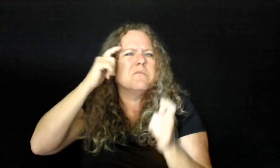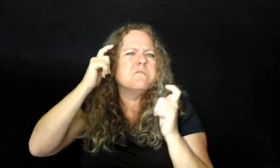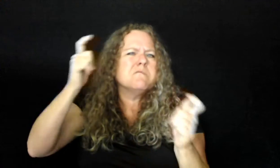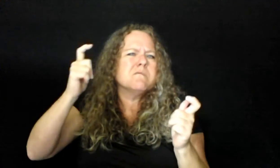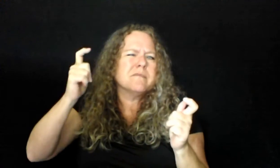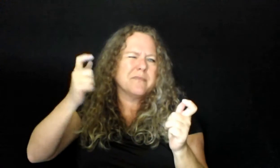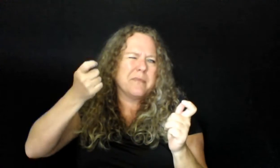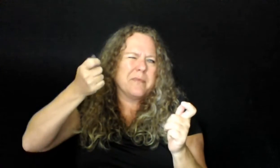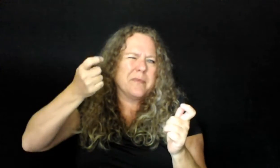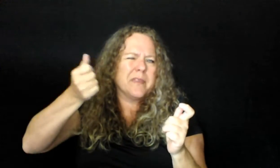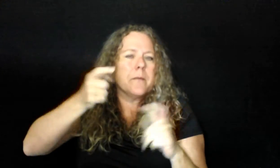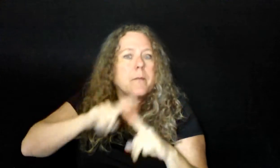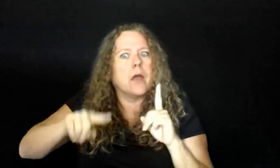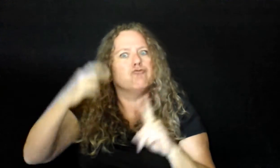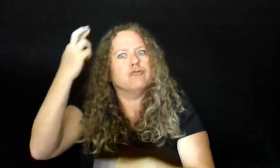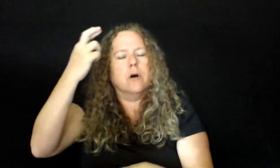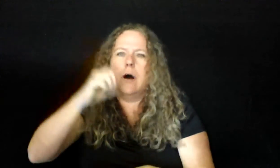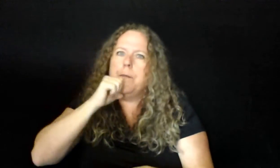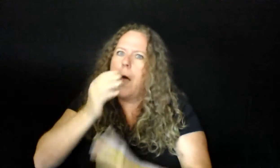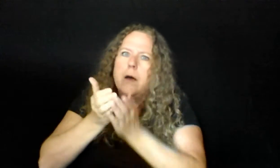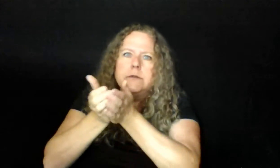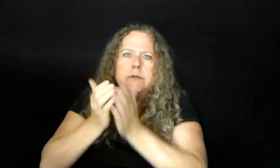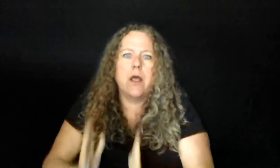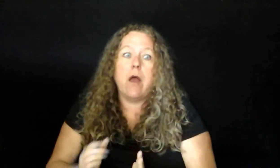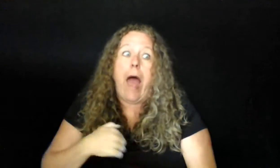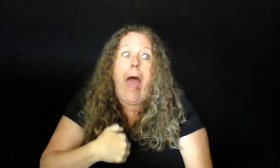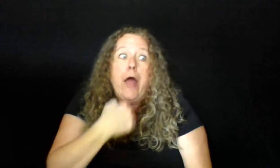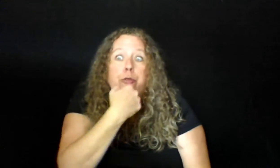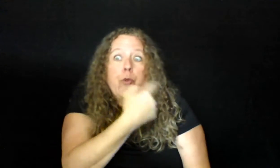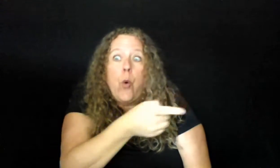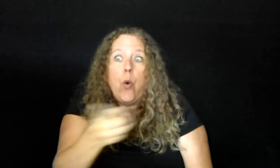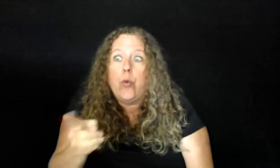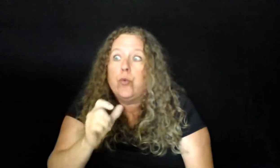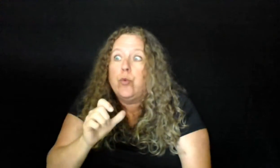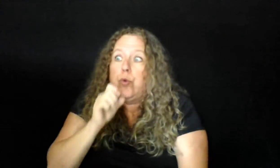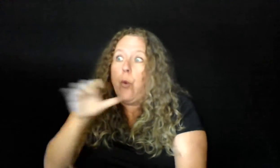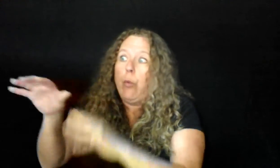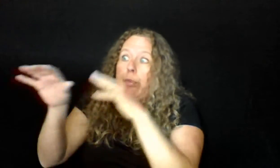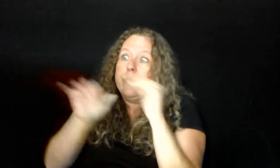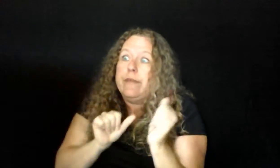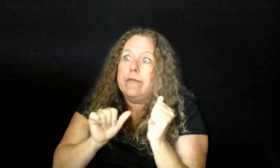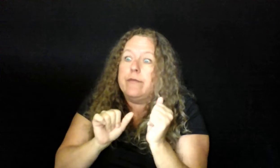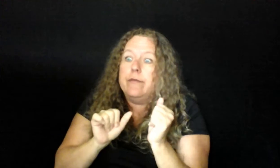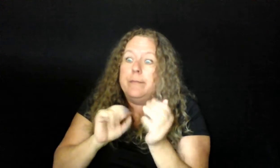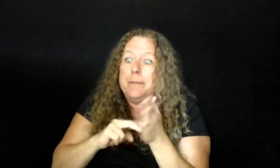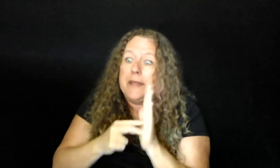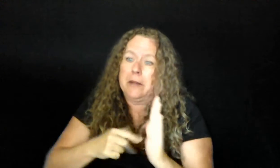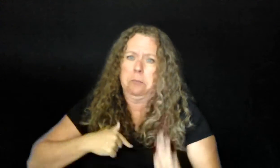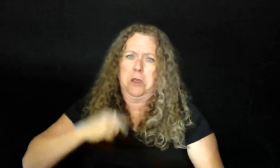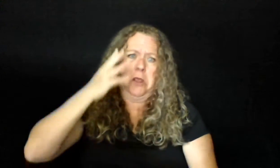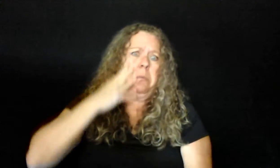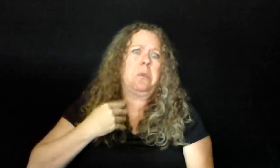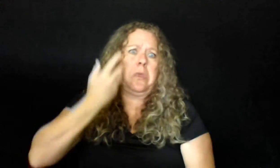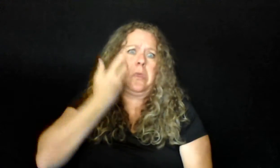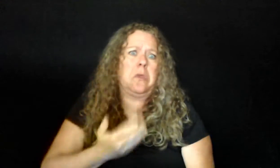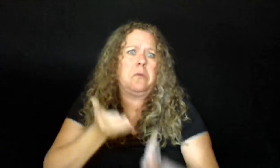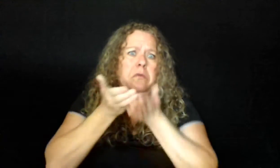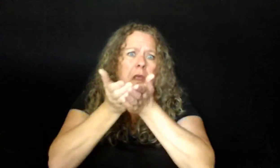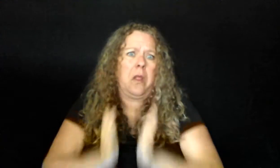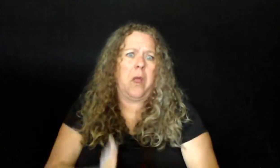know that he's not a sailor. When he told them not to leave, he wasn't speaking from his years of experience with boats. He wasn't speaking